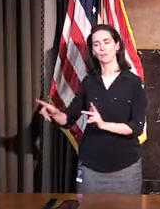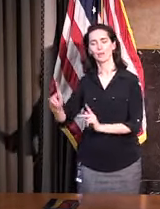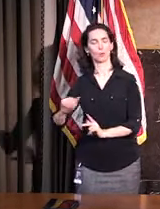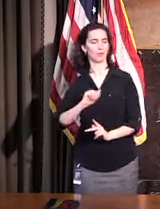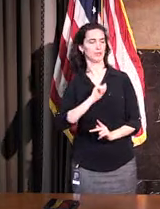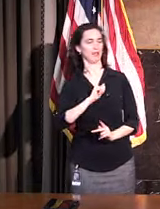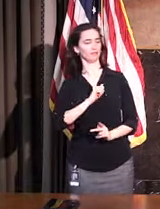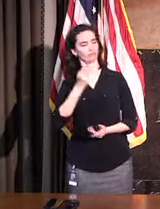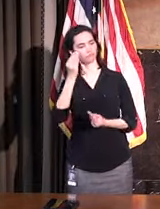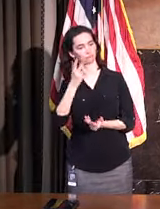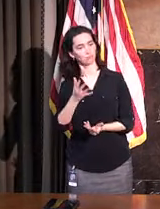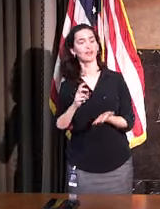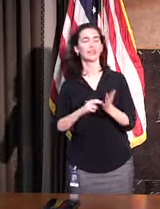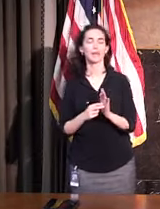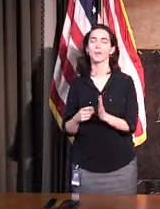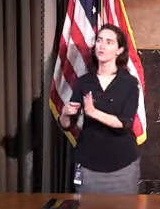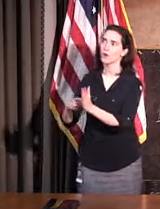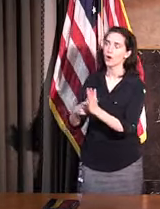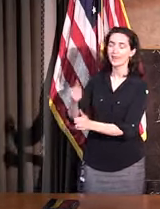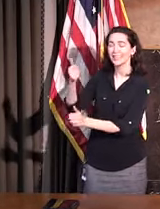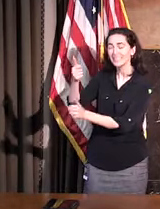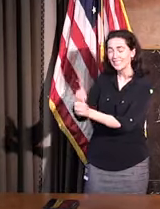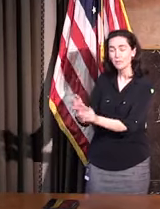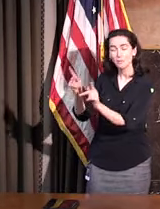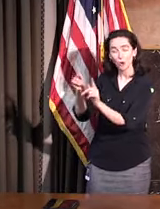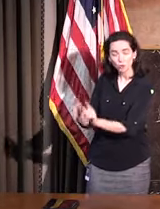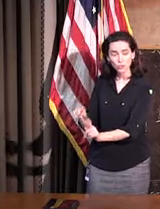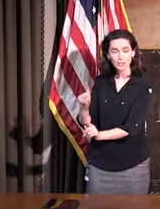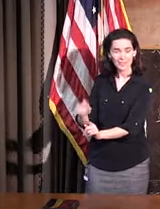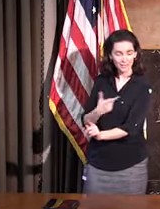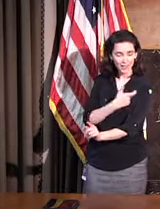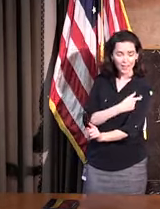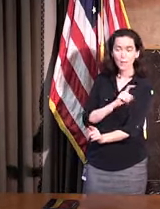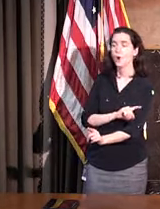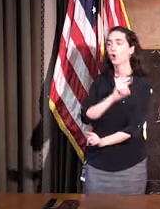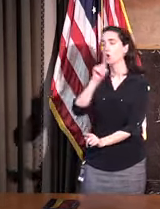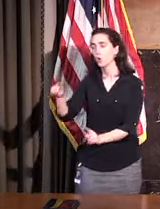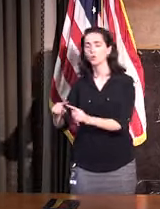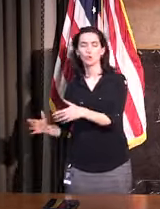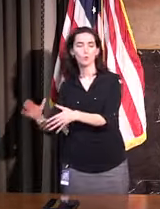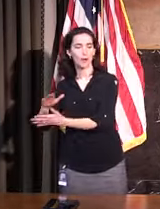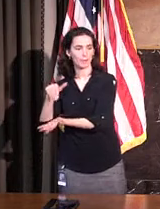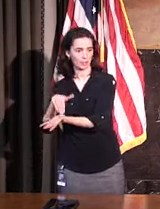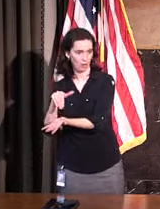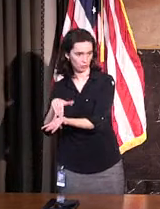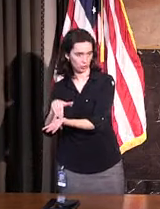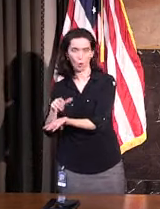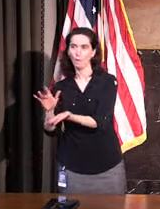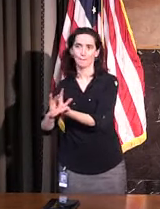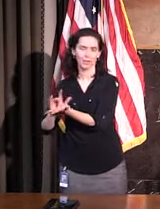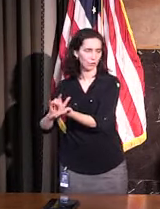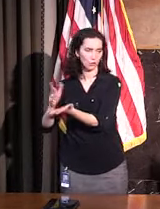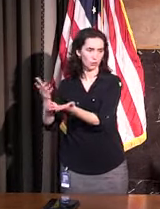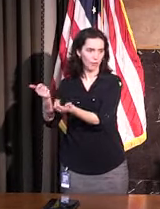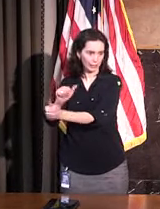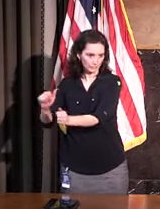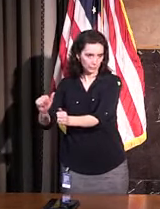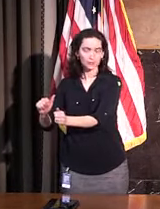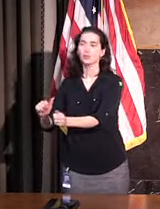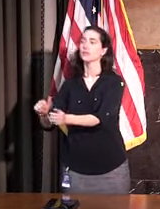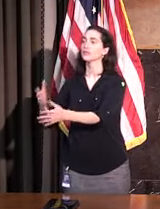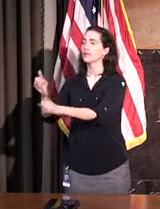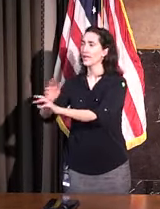all of these individuals to go to a primary care physician or some other medical provider and